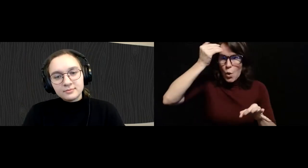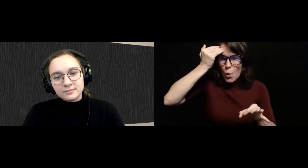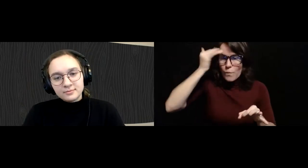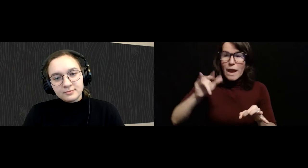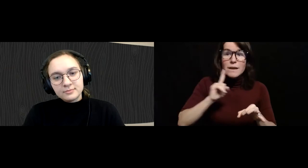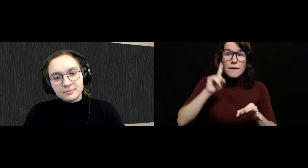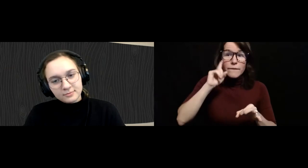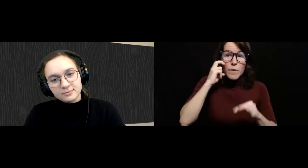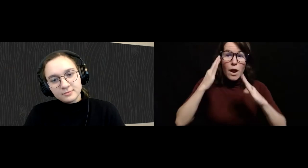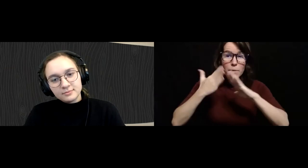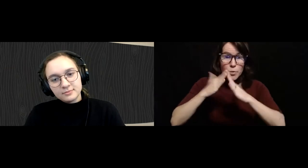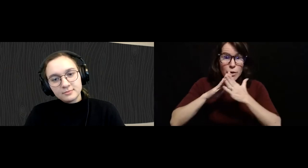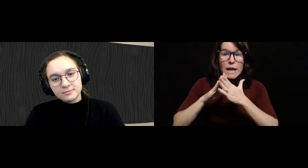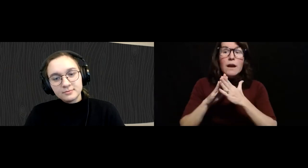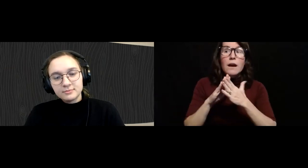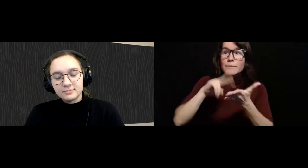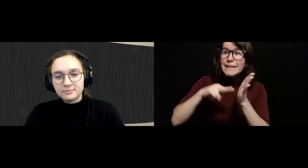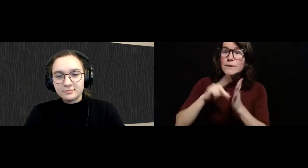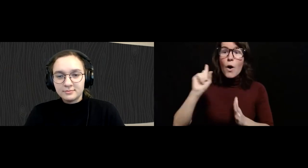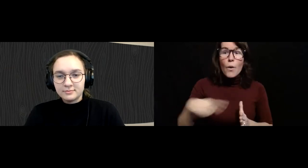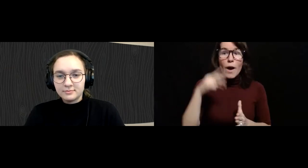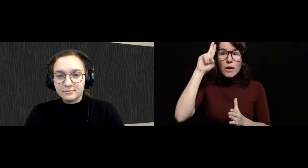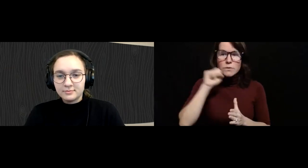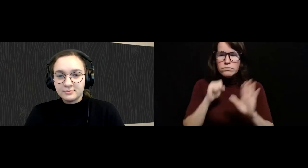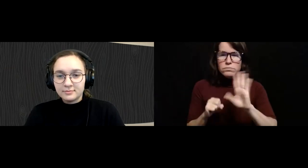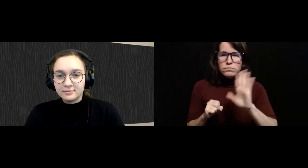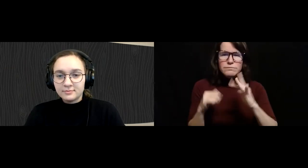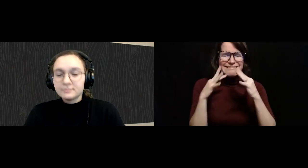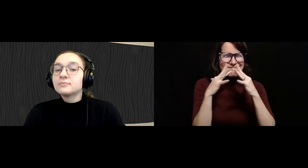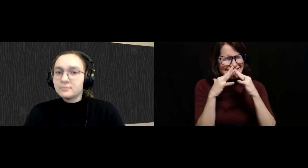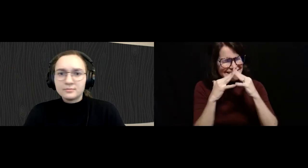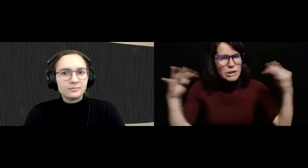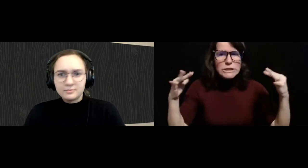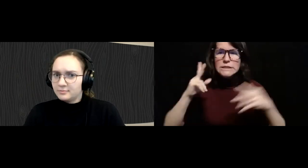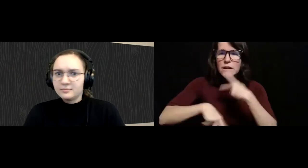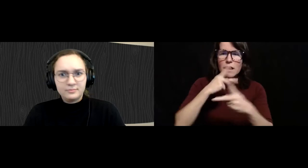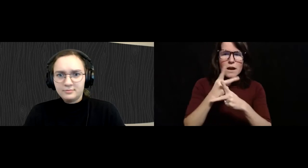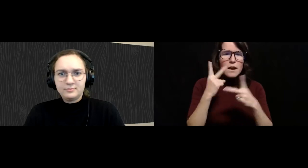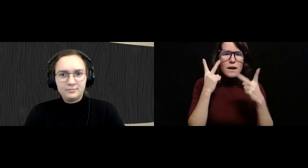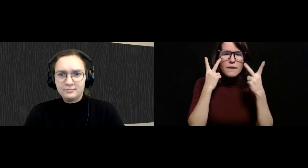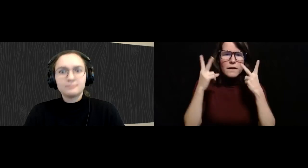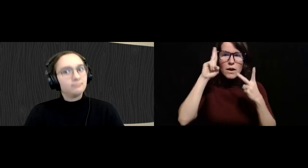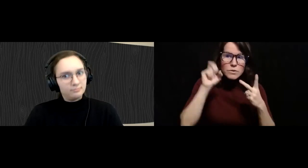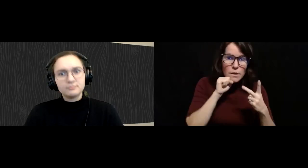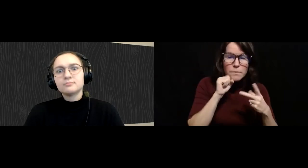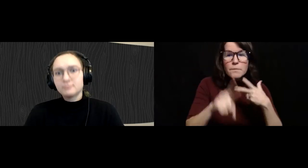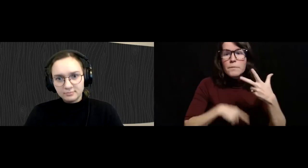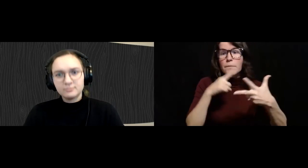that's important to know about the deafblind community, they don't only have Usher syndrome. There are many types of